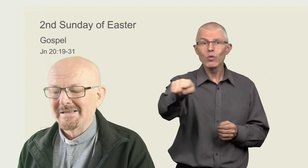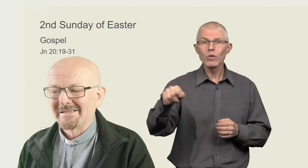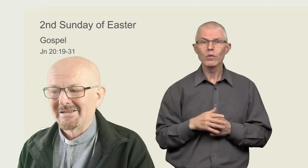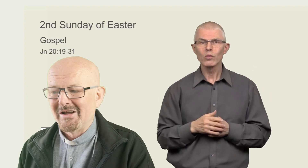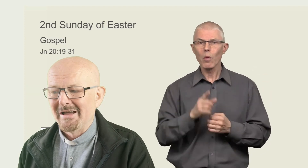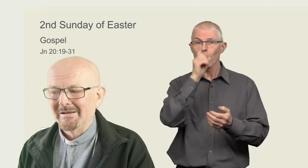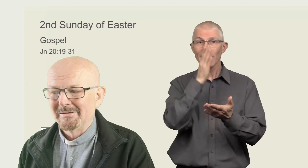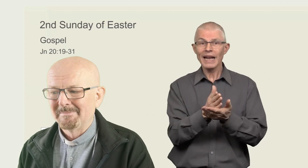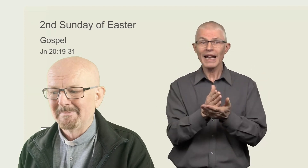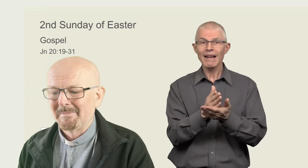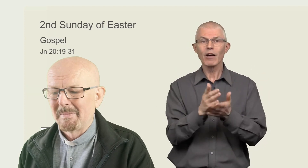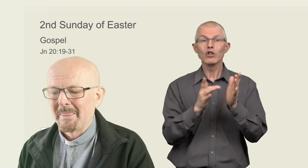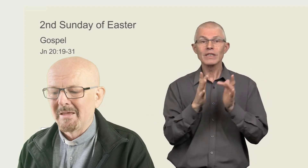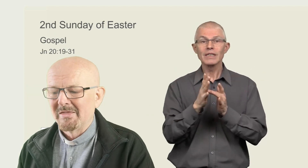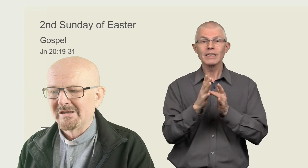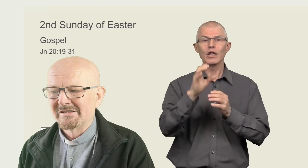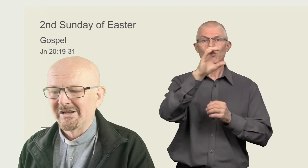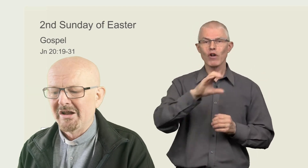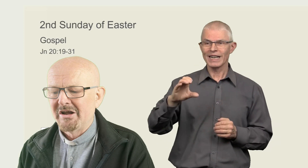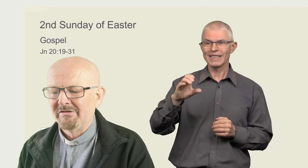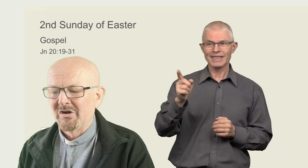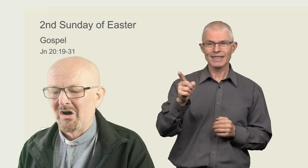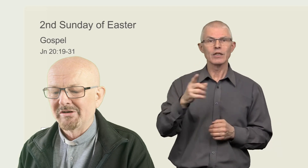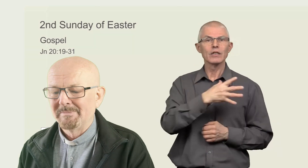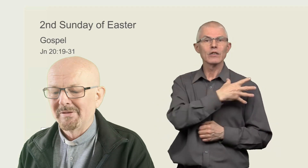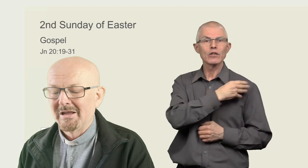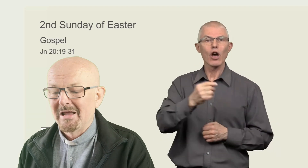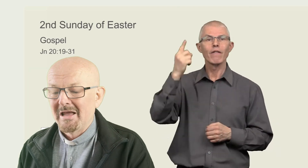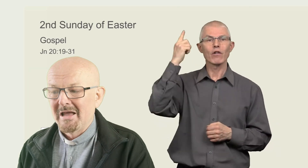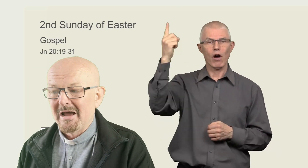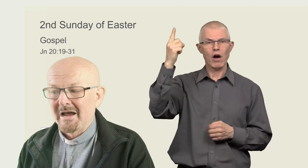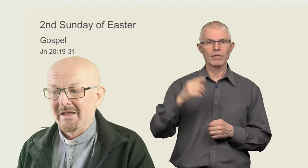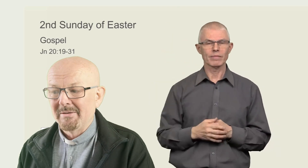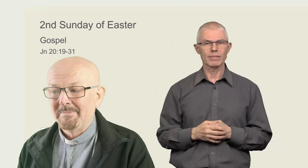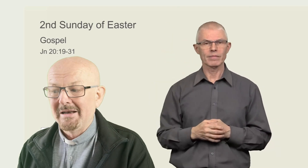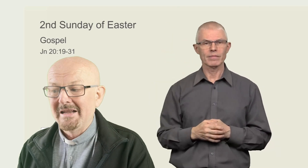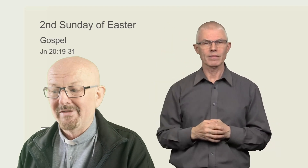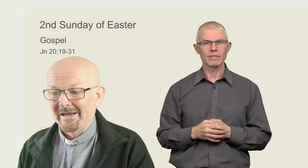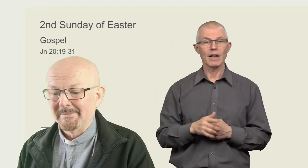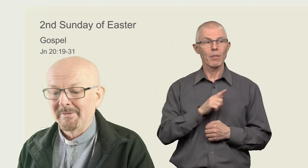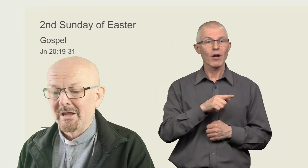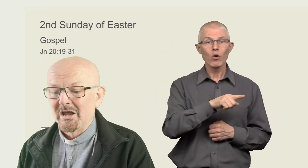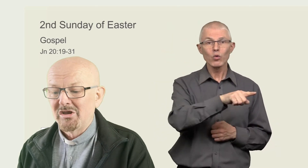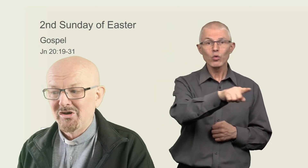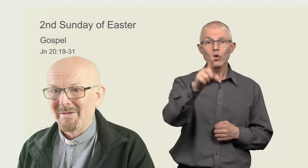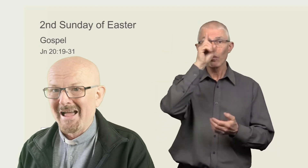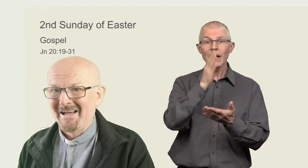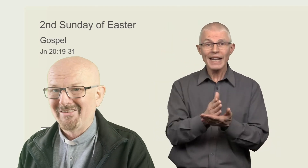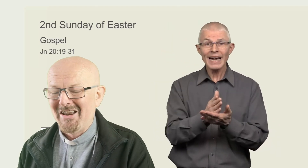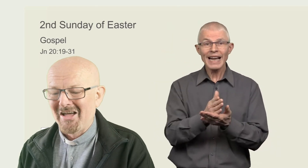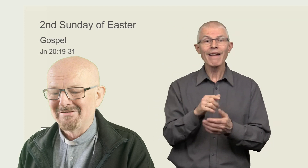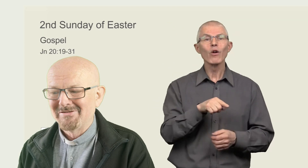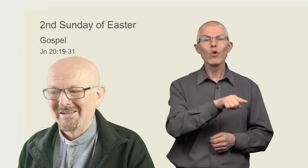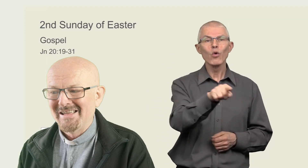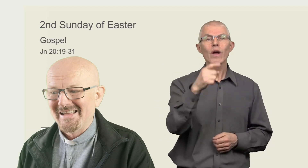the Messiah, the Son of God, and that believing you may